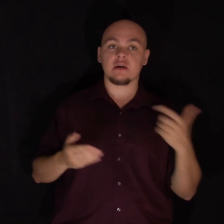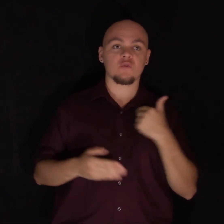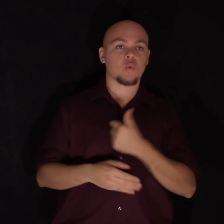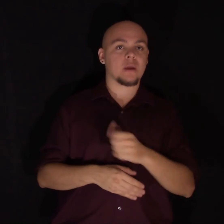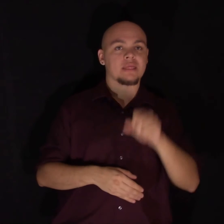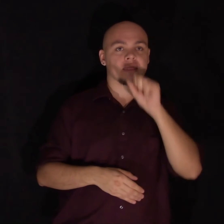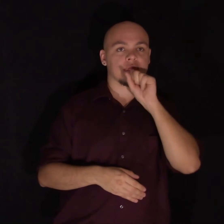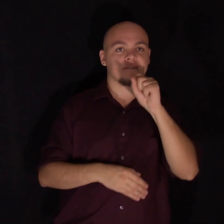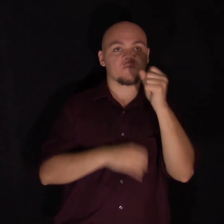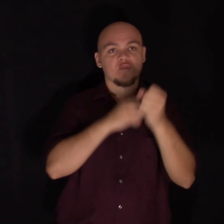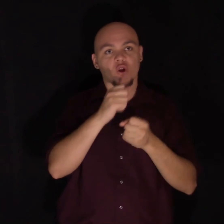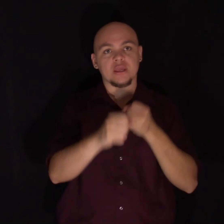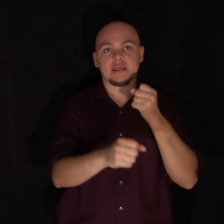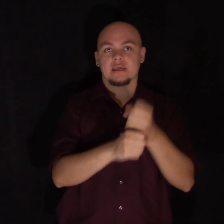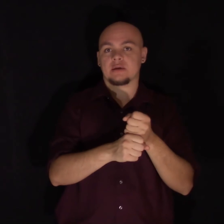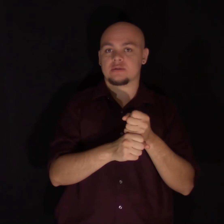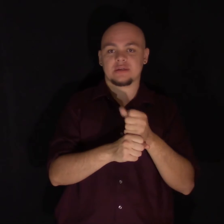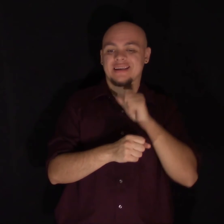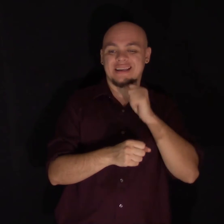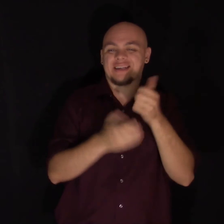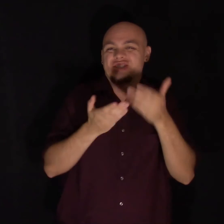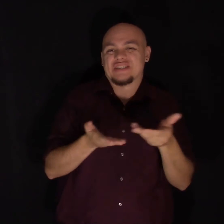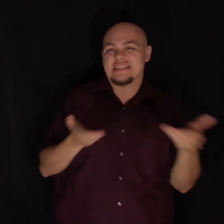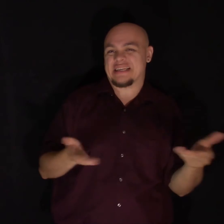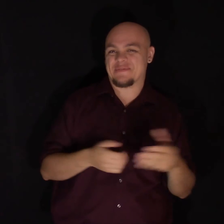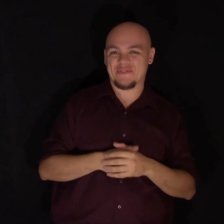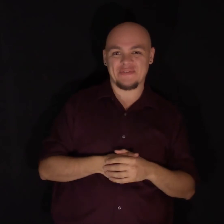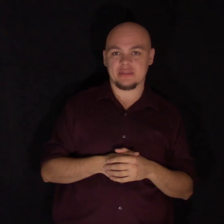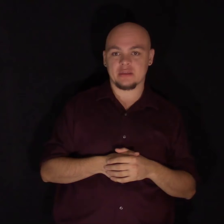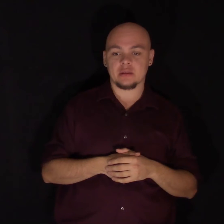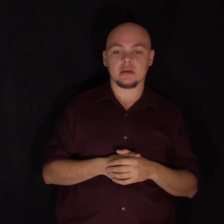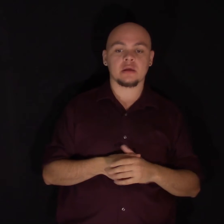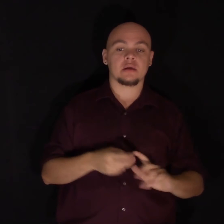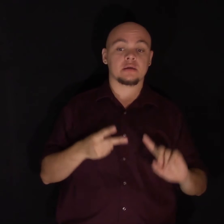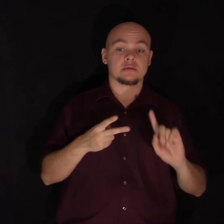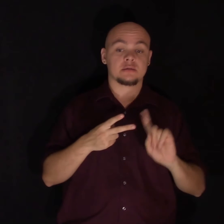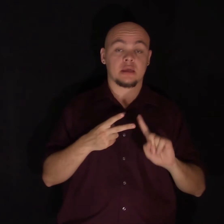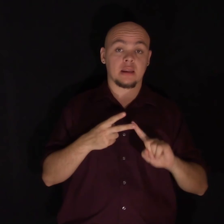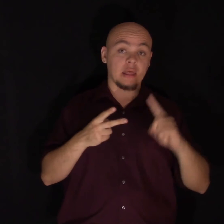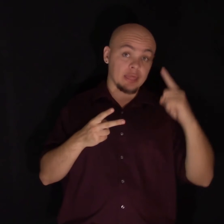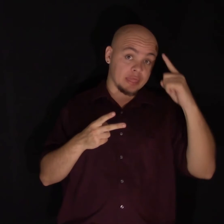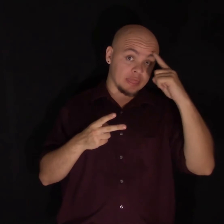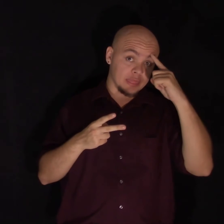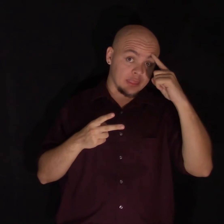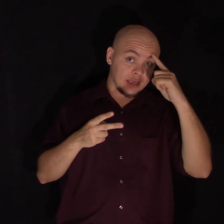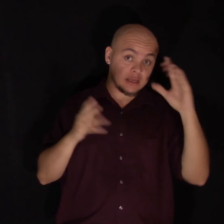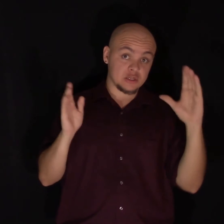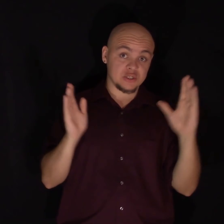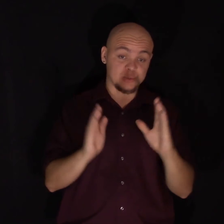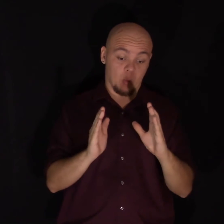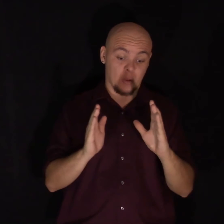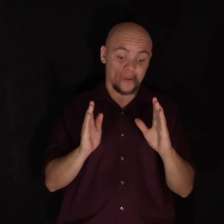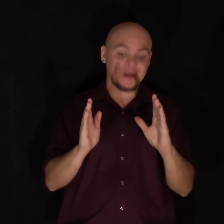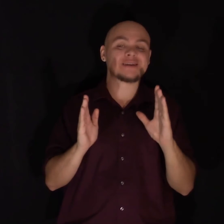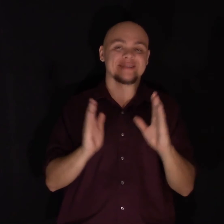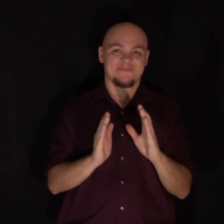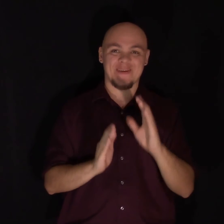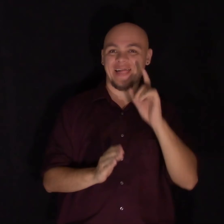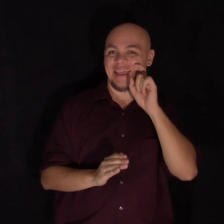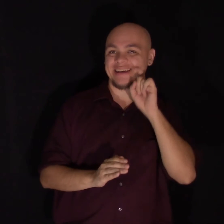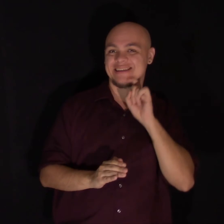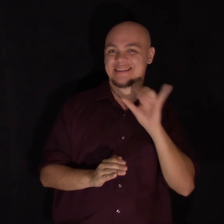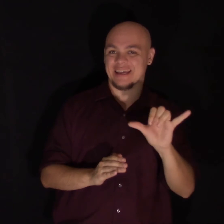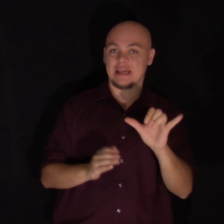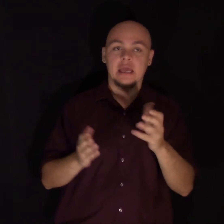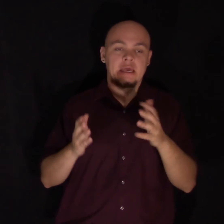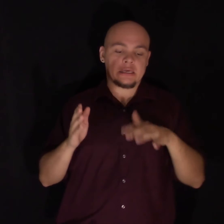for years, not just stuff. Secondly, our new mantra, small is sexy. We want space